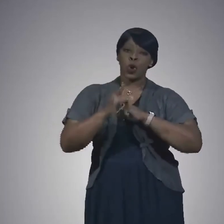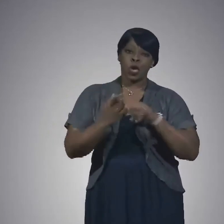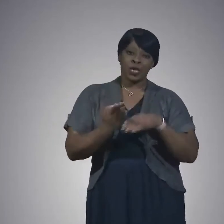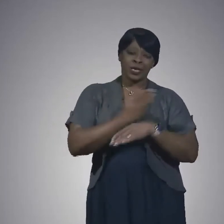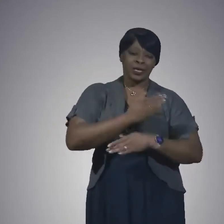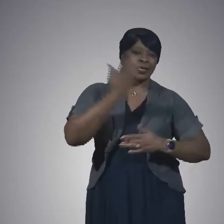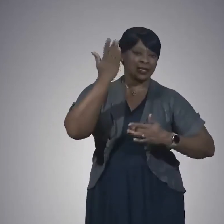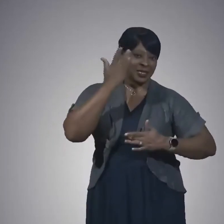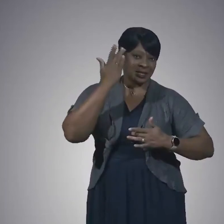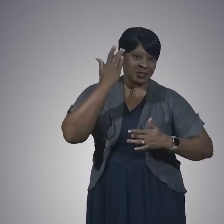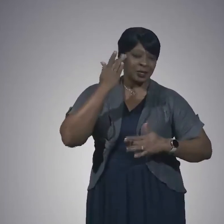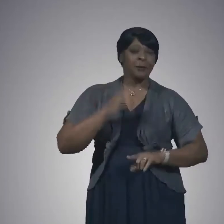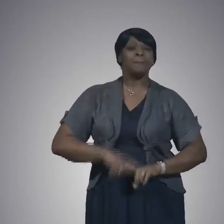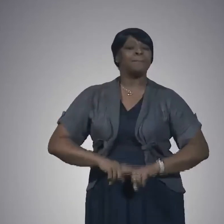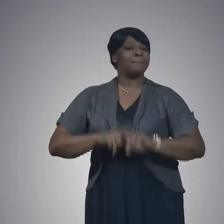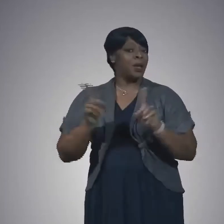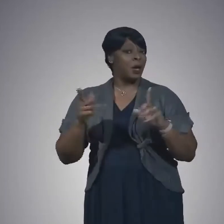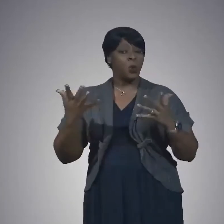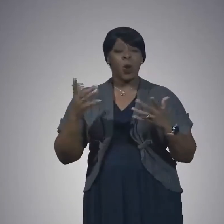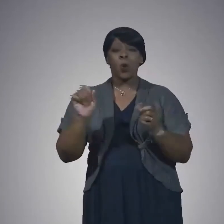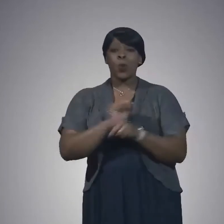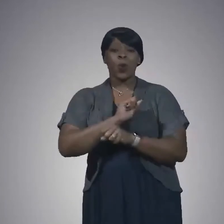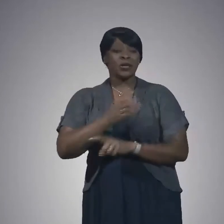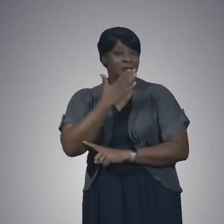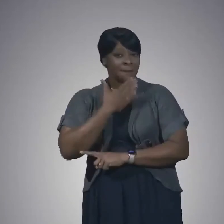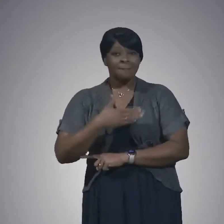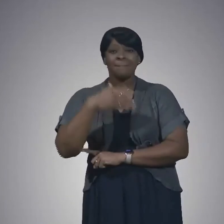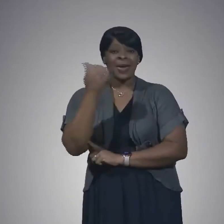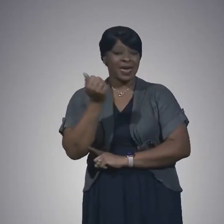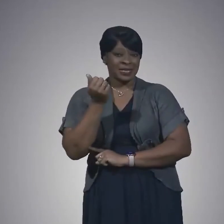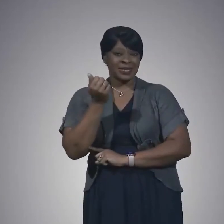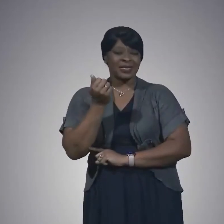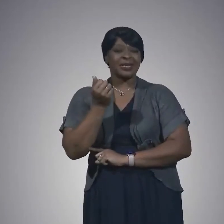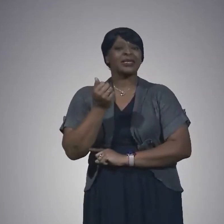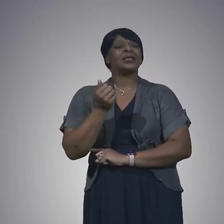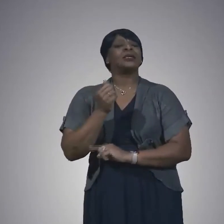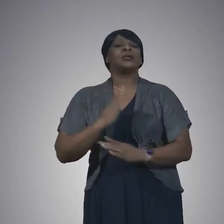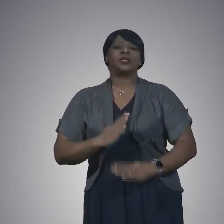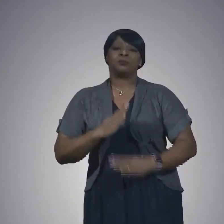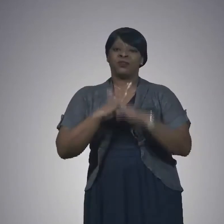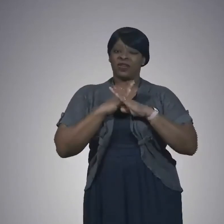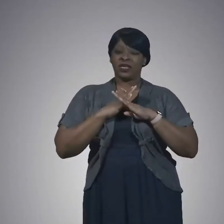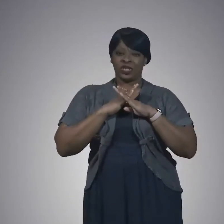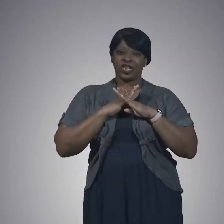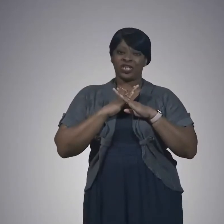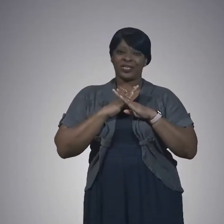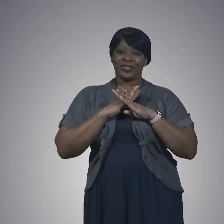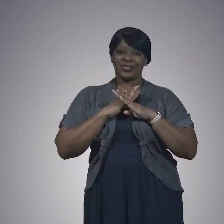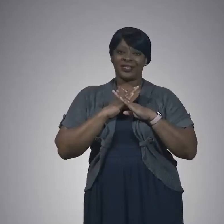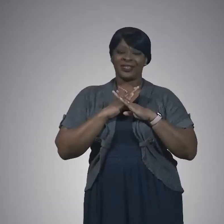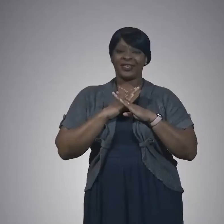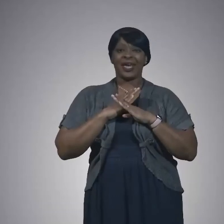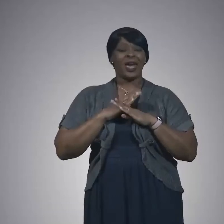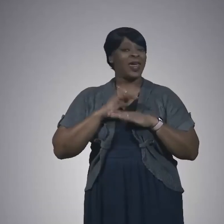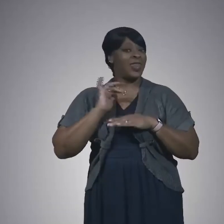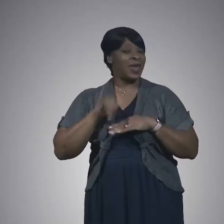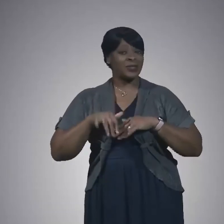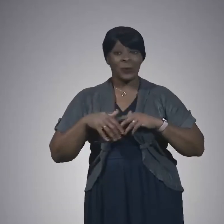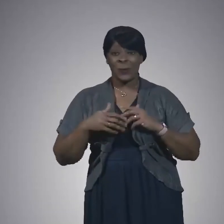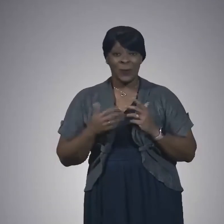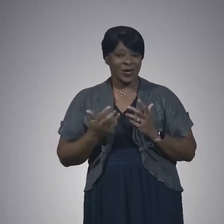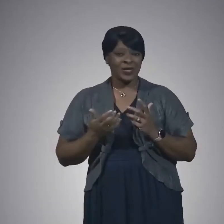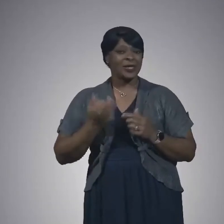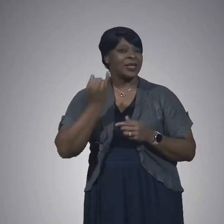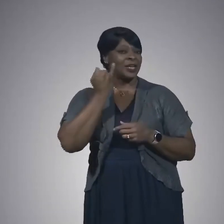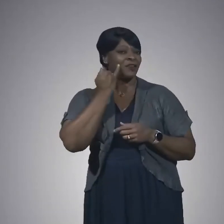course. But what works even better is prevention. And that means that